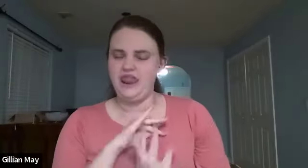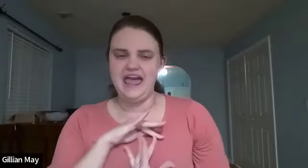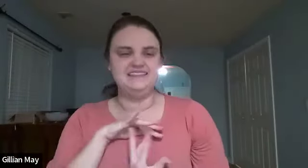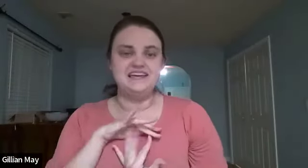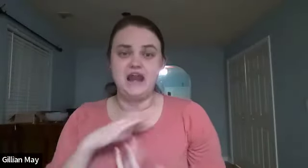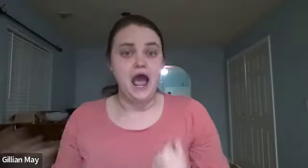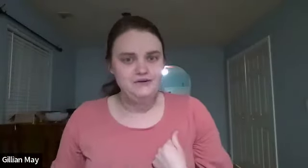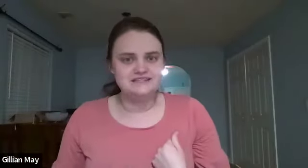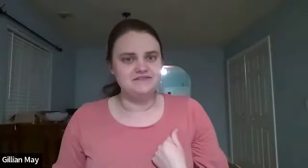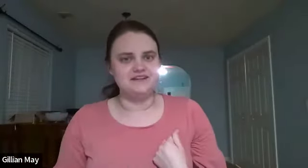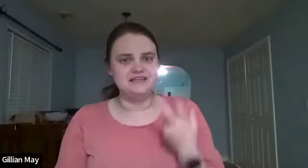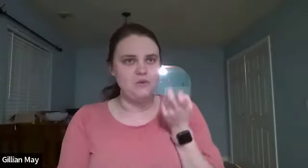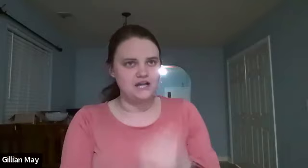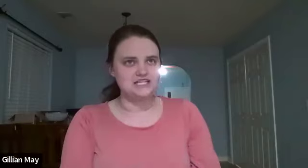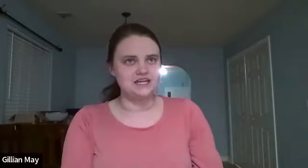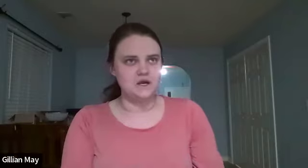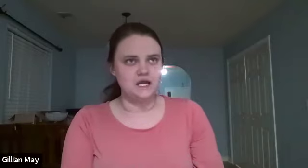like livid. I was livid because I'm watching it going,